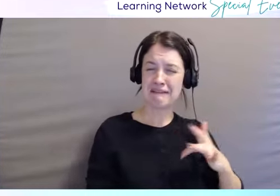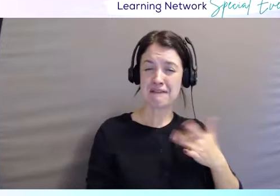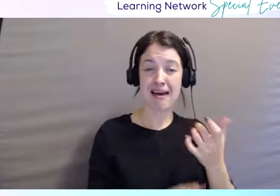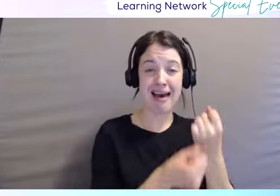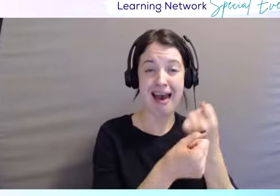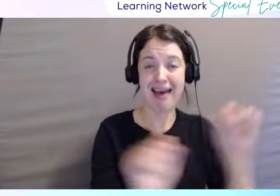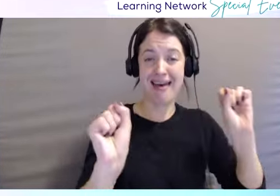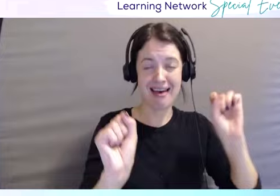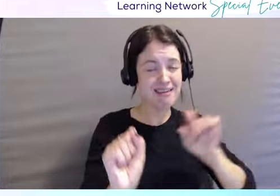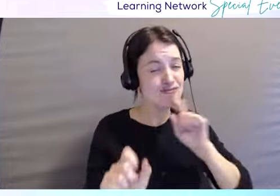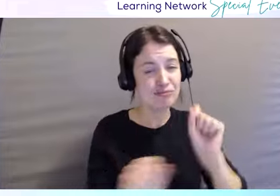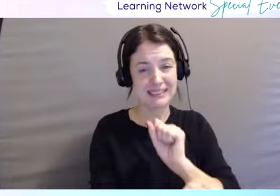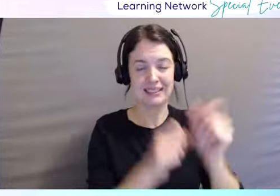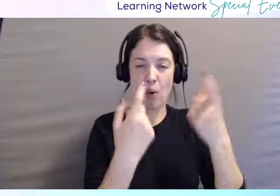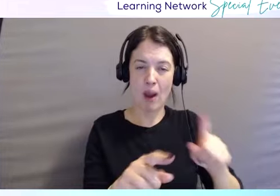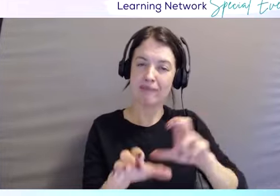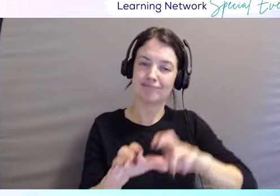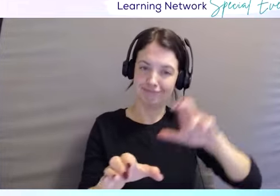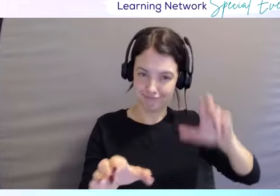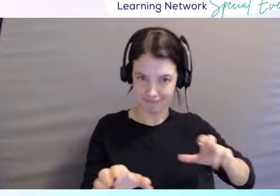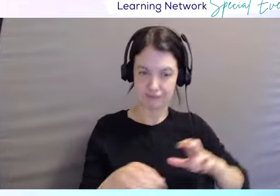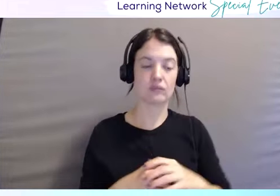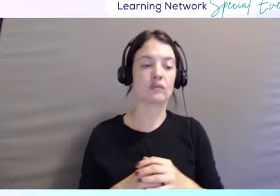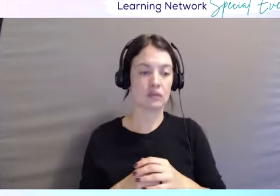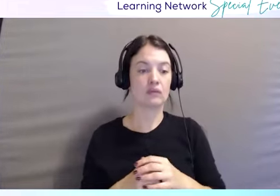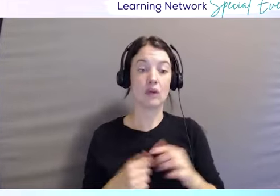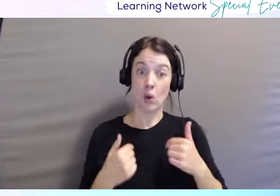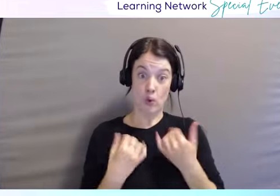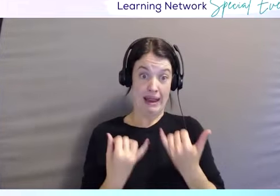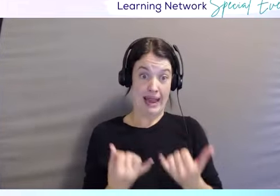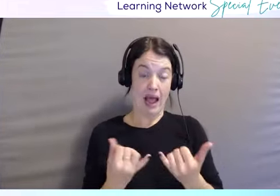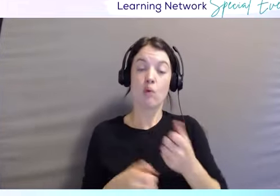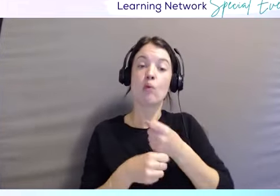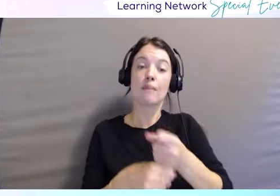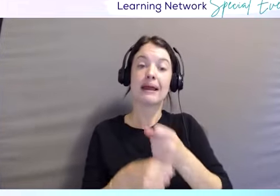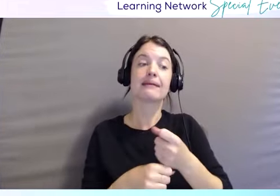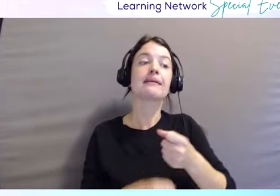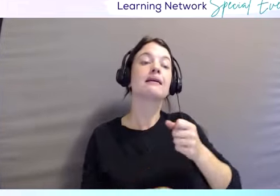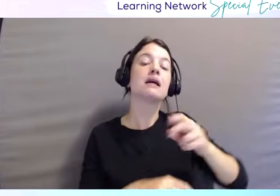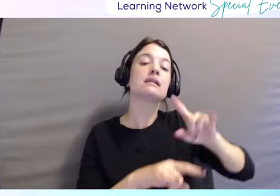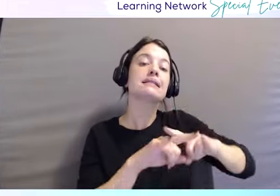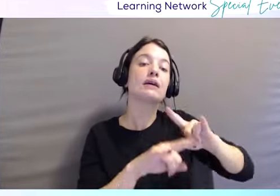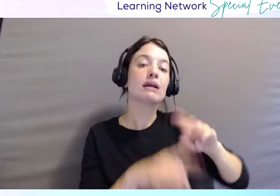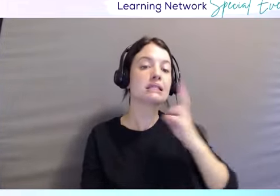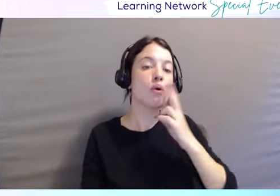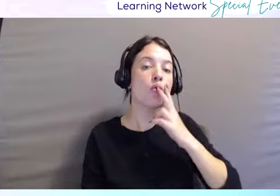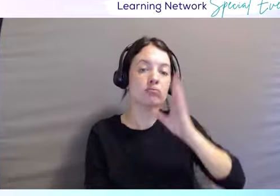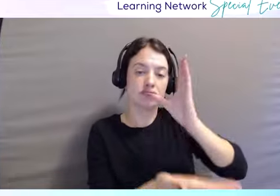intervention actually around smoking cessation for low-income women called Liberation, to try